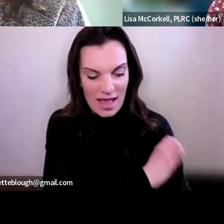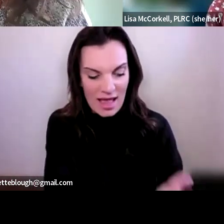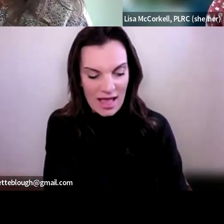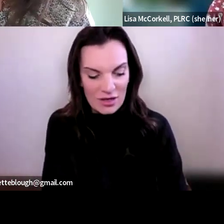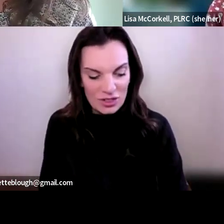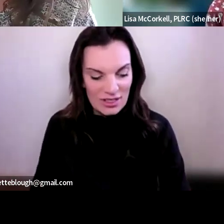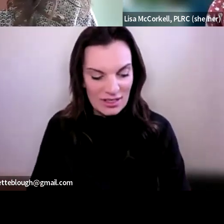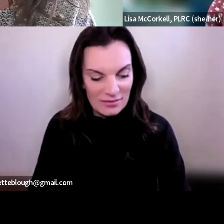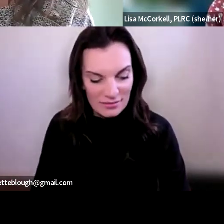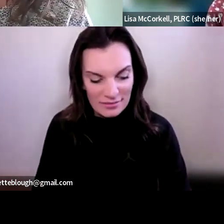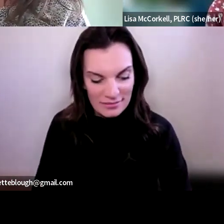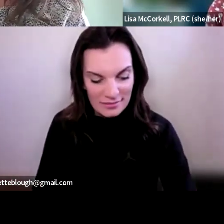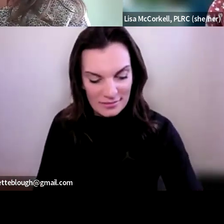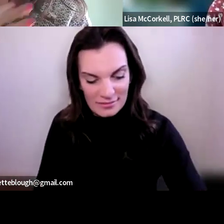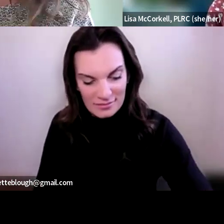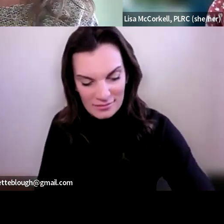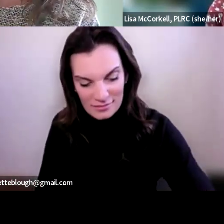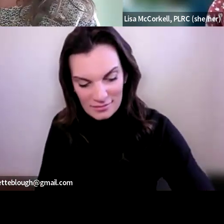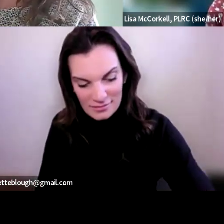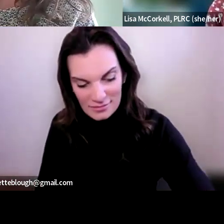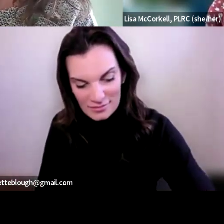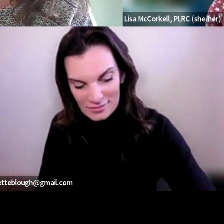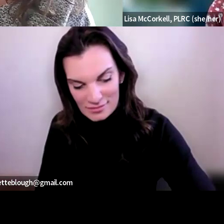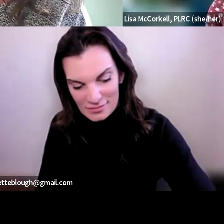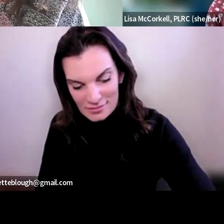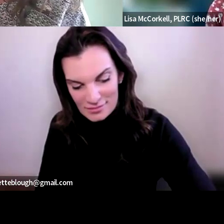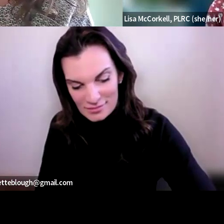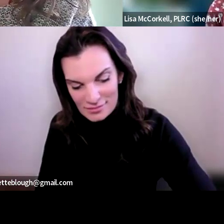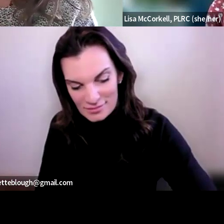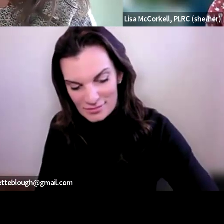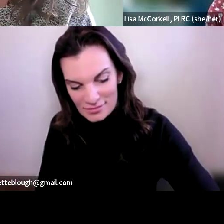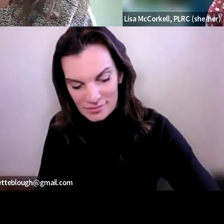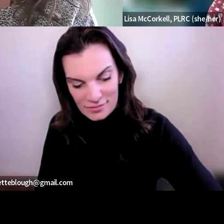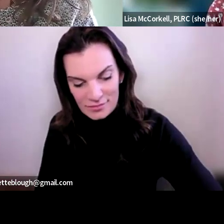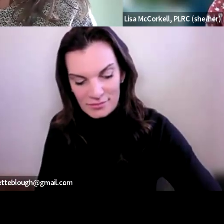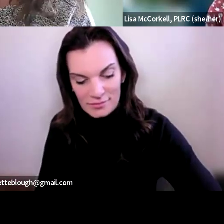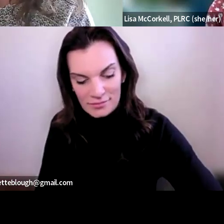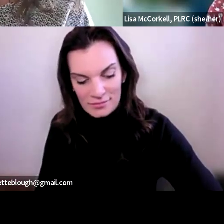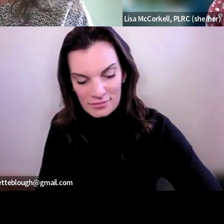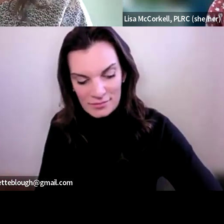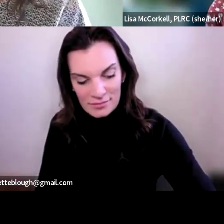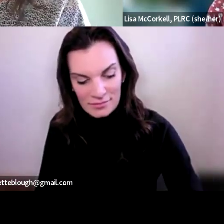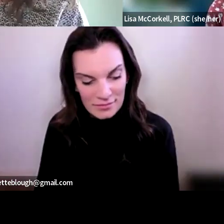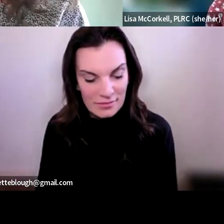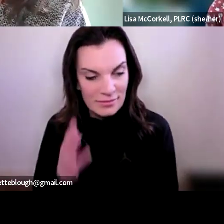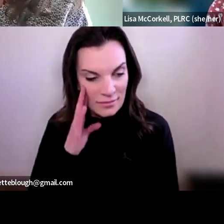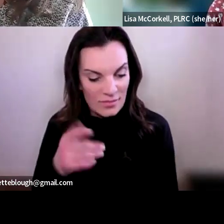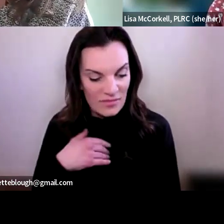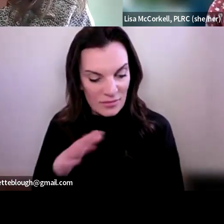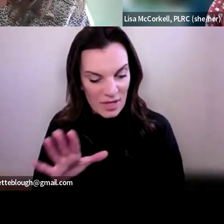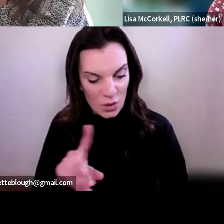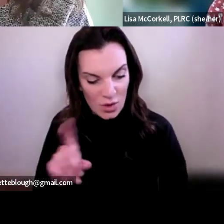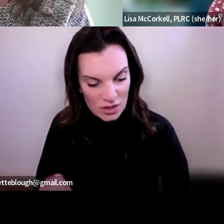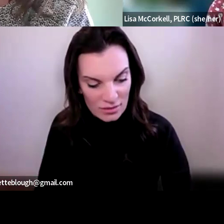can be longer moments for you, so I appreciate it. And to the audience, we had such amazing questions. I've